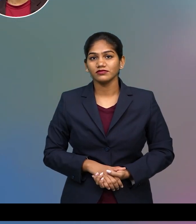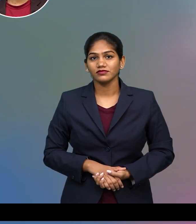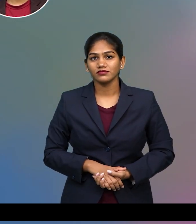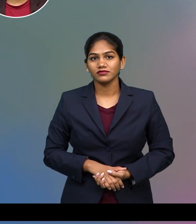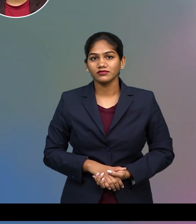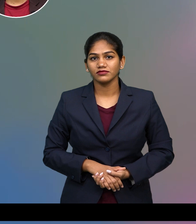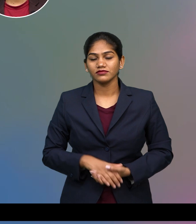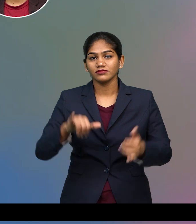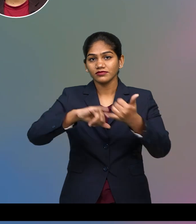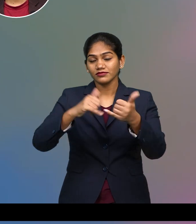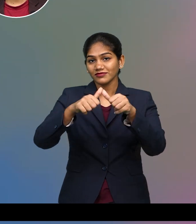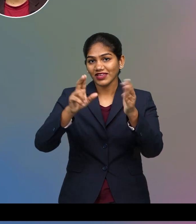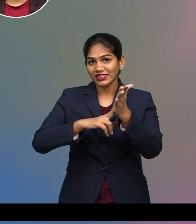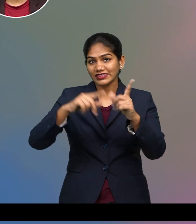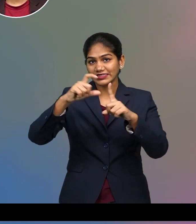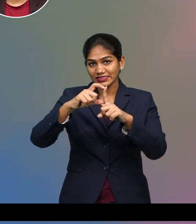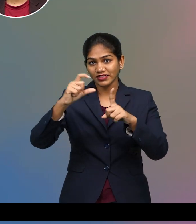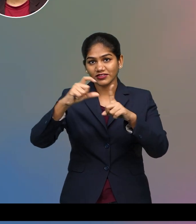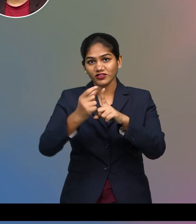Sand dunes.